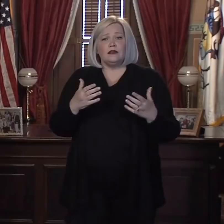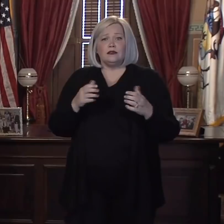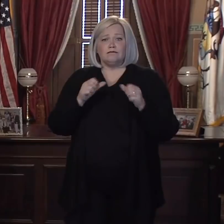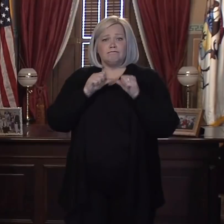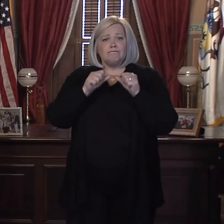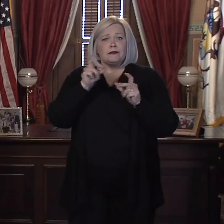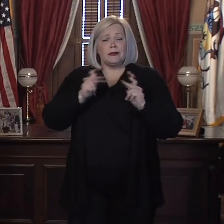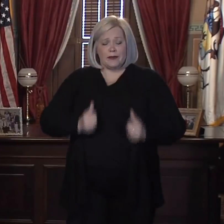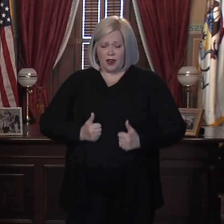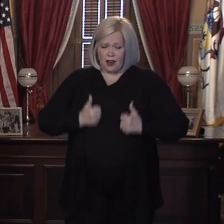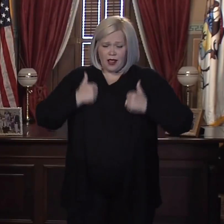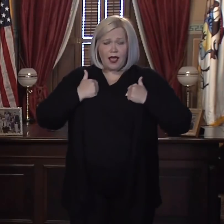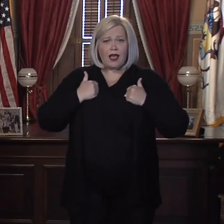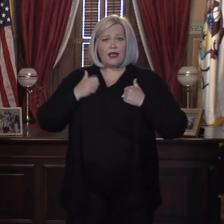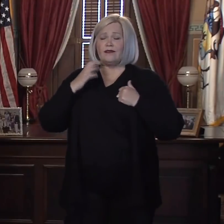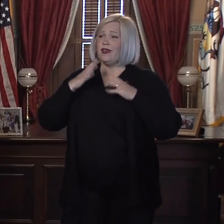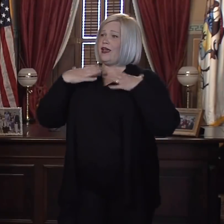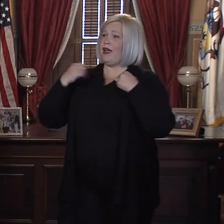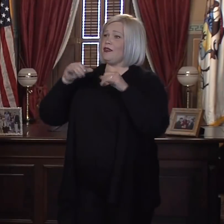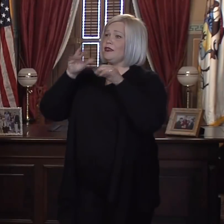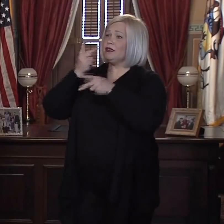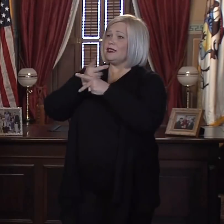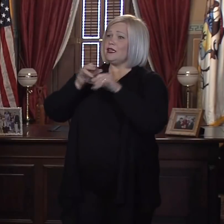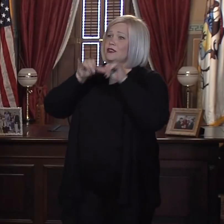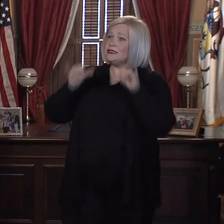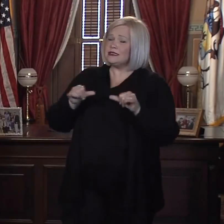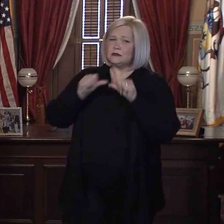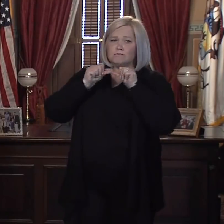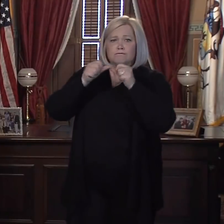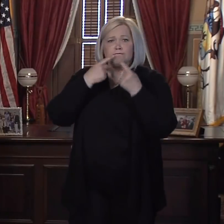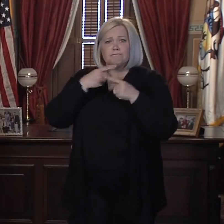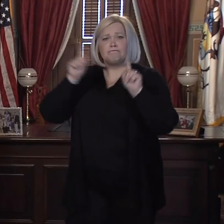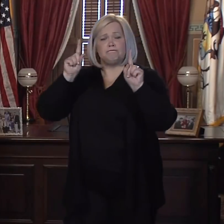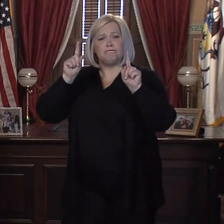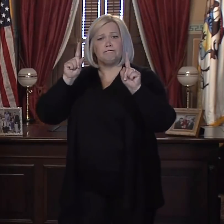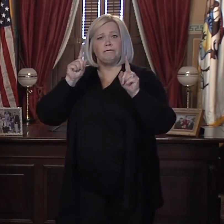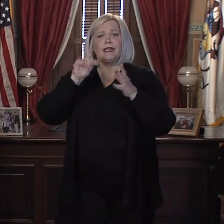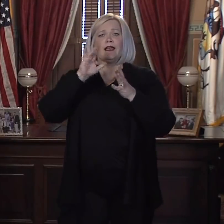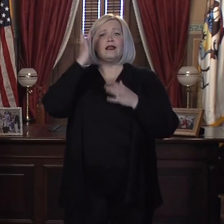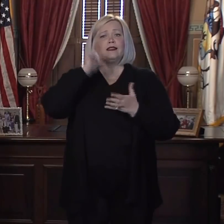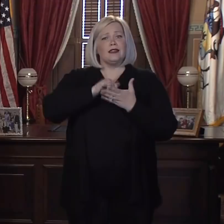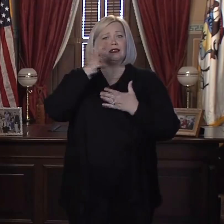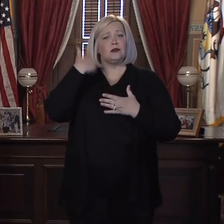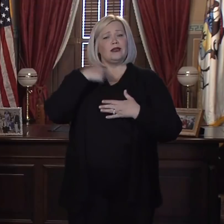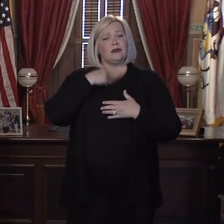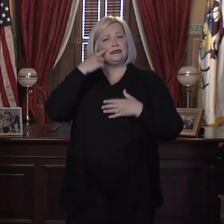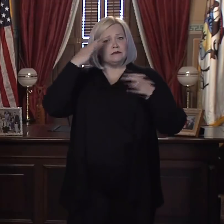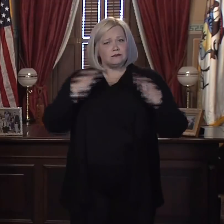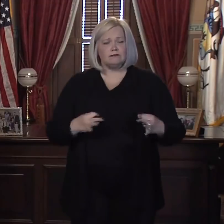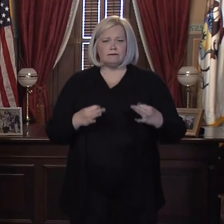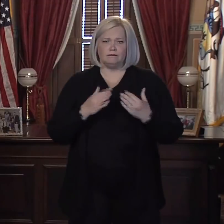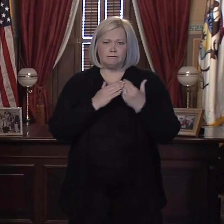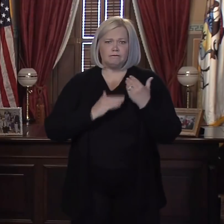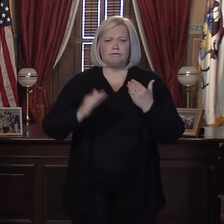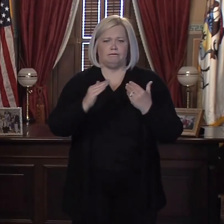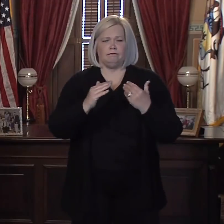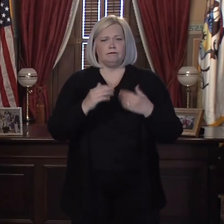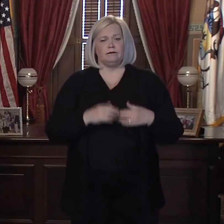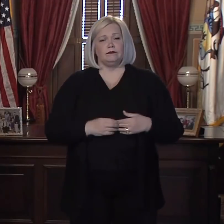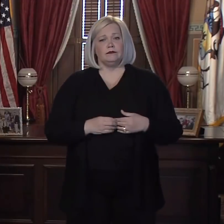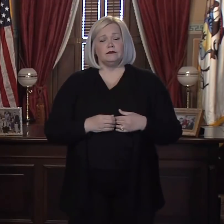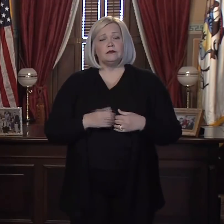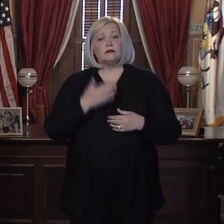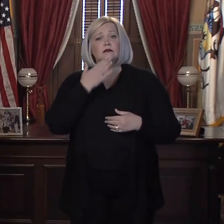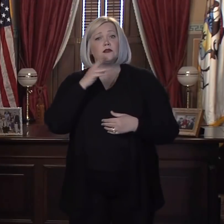to this healthcare system? And that's what's driving every decision that we're making to try to flatten this curve. The good